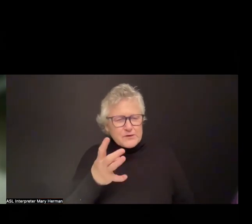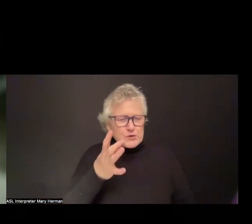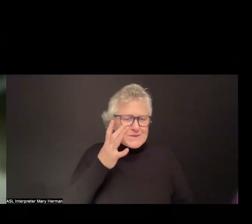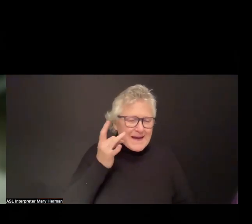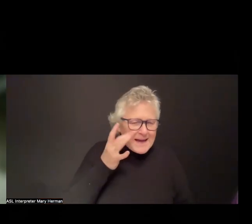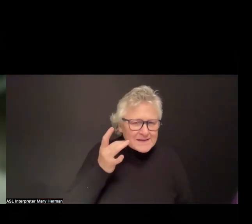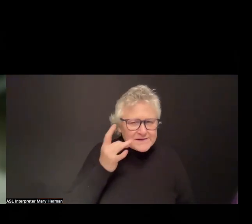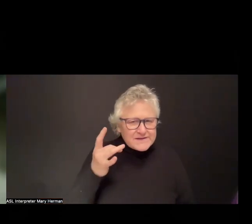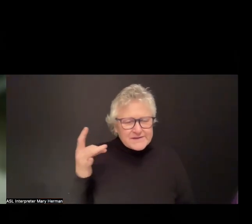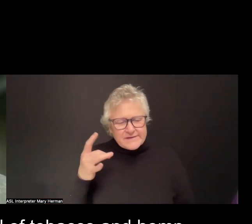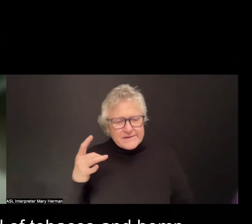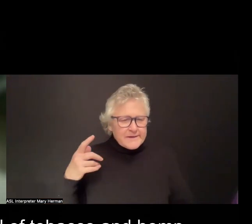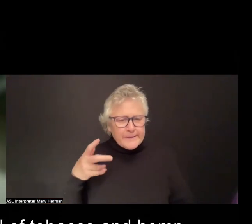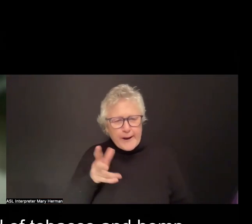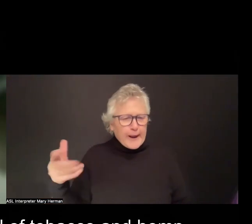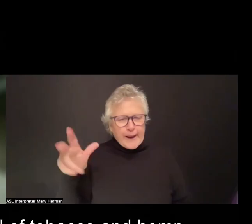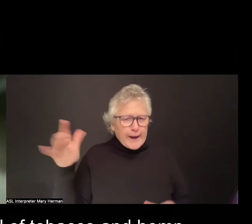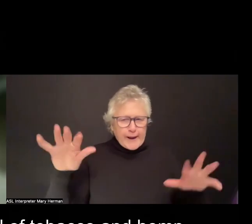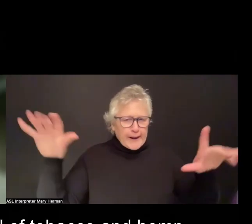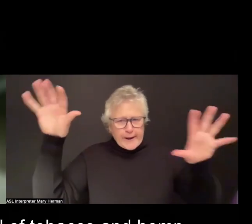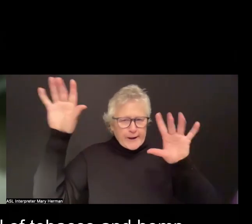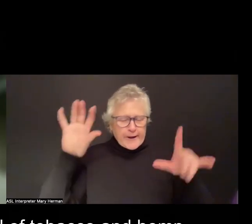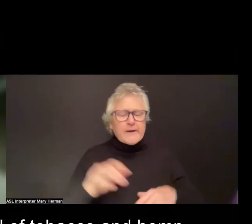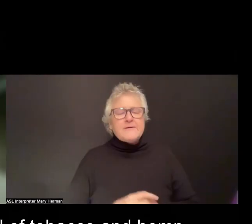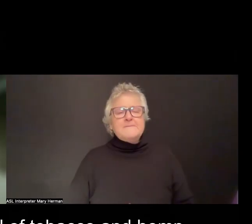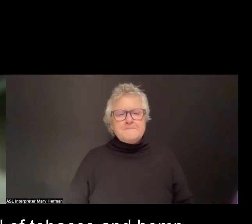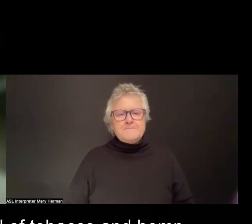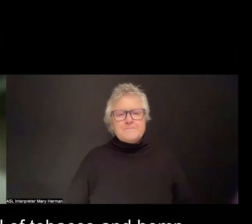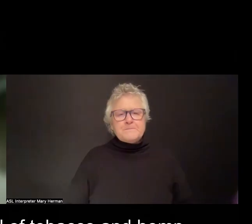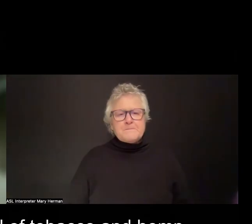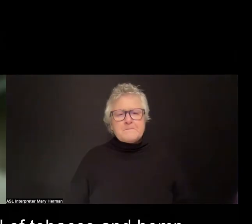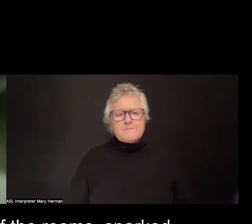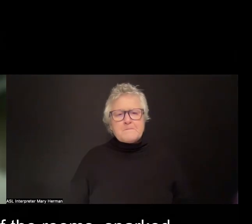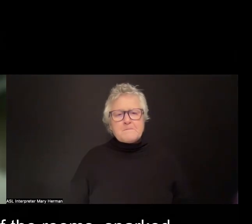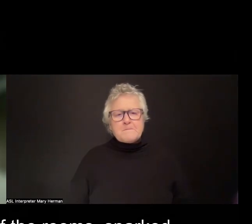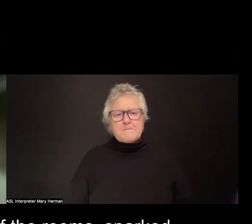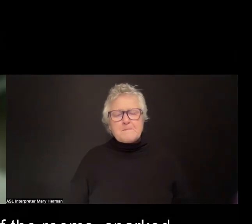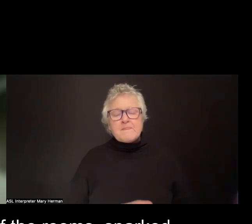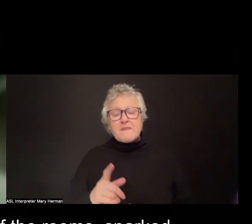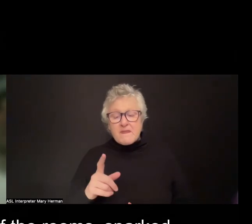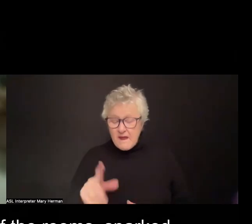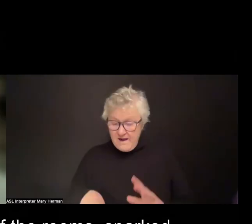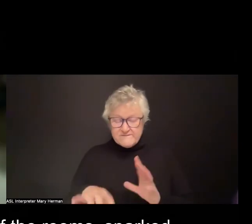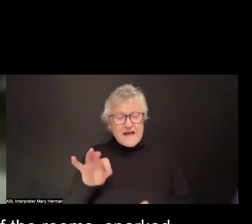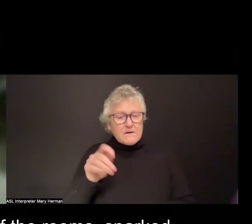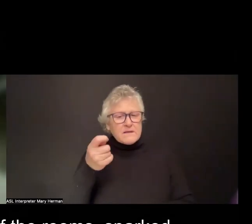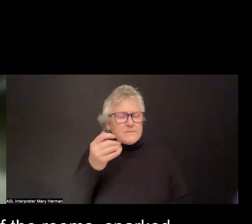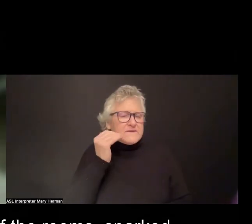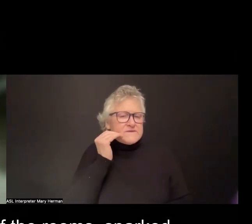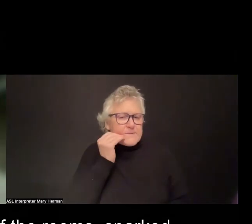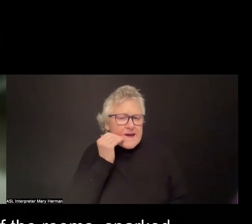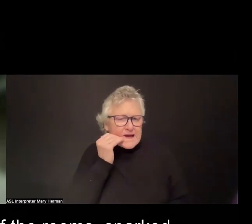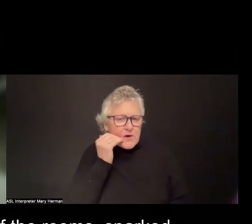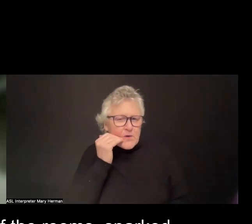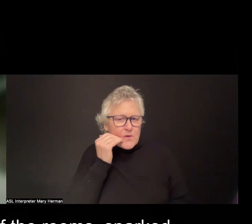barrel. I packed a small wad of tobacco and hemp into the slender clay pipe someone had left behind in one of the rooms, sparked it with a